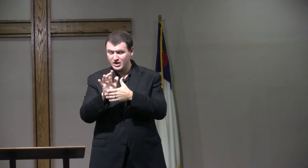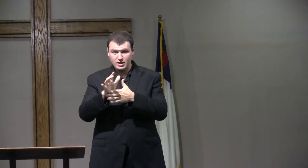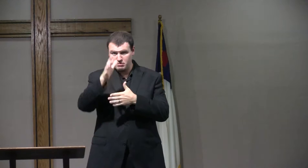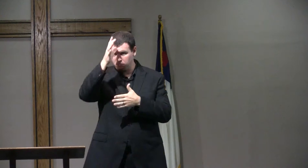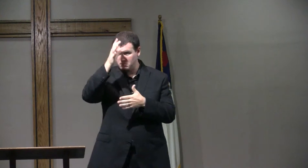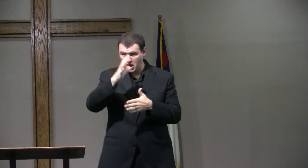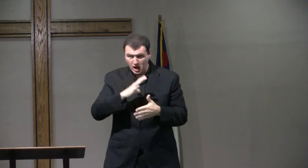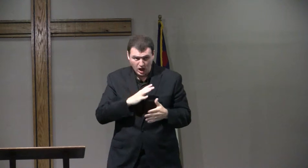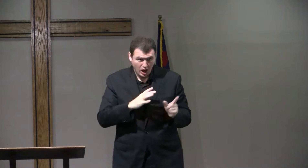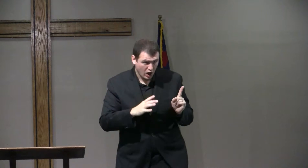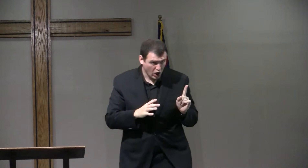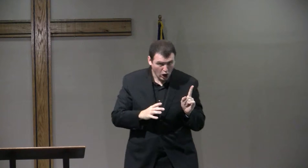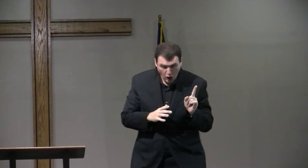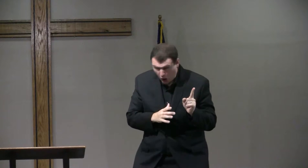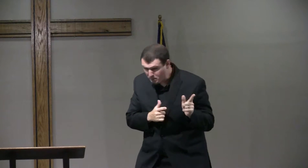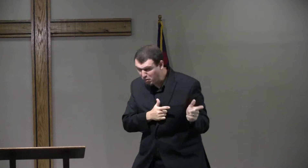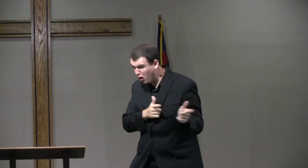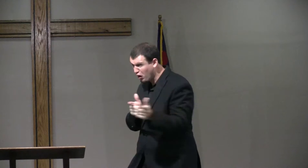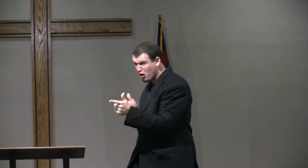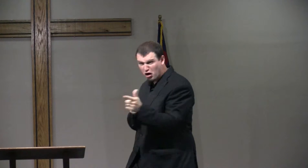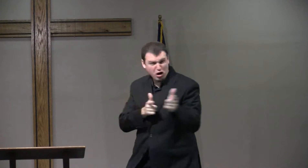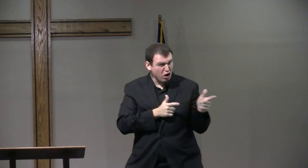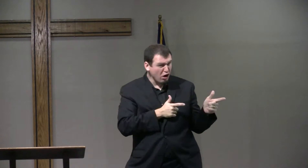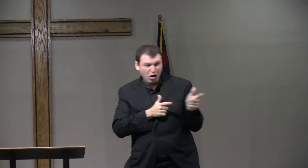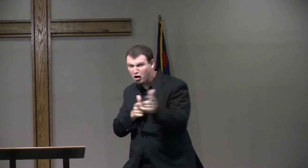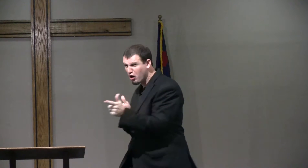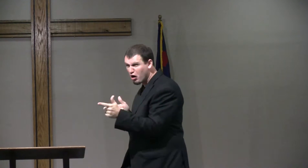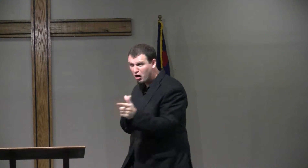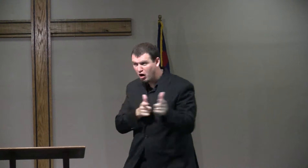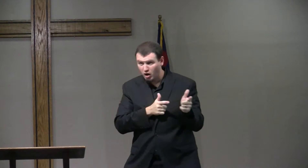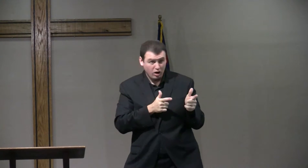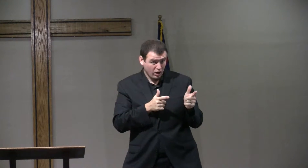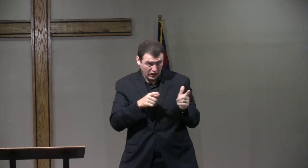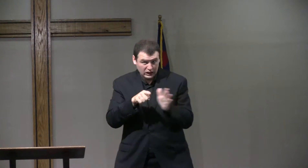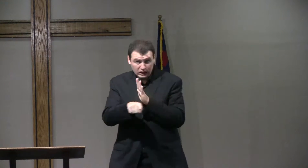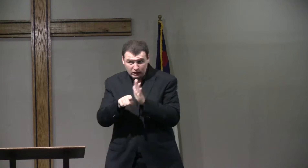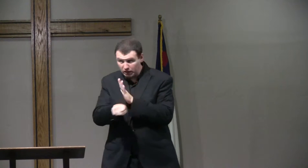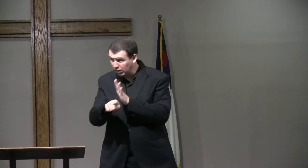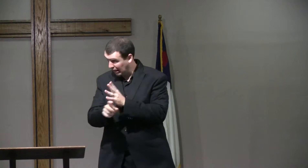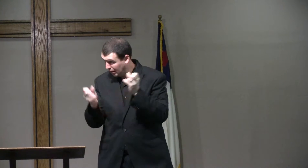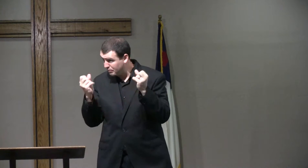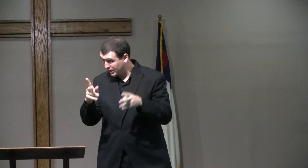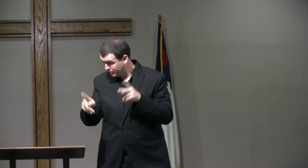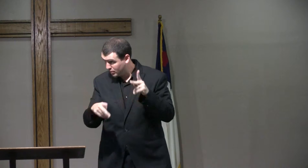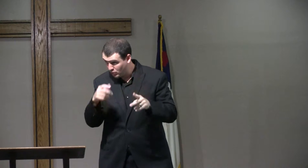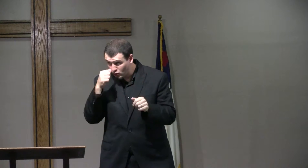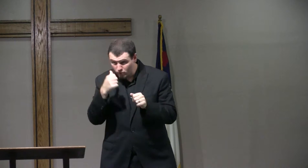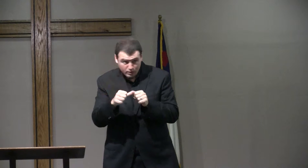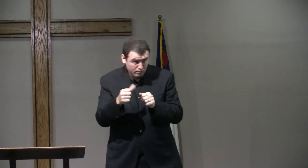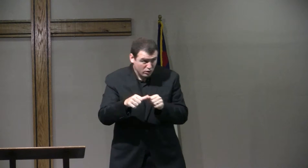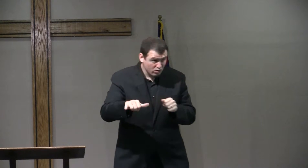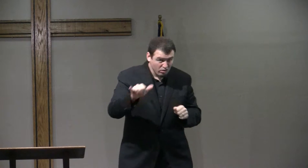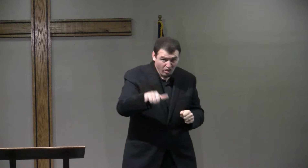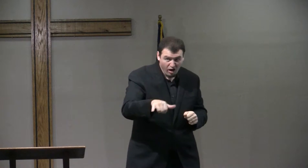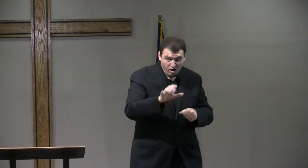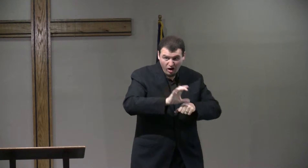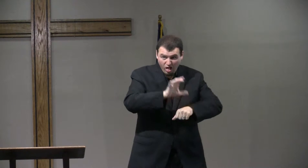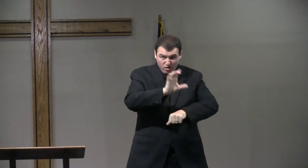4 years ago during a Batman movie, someone walked into the movie